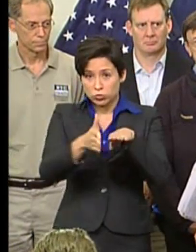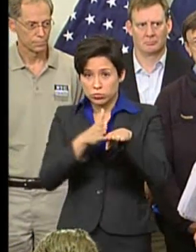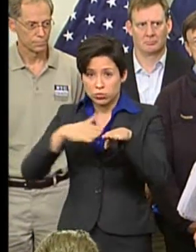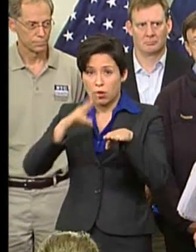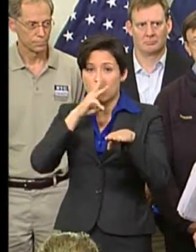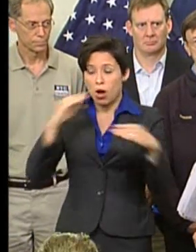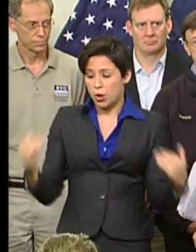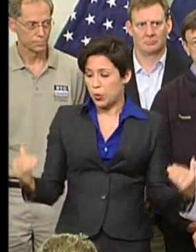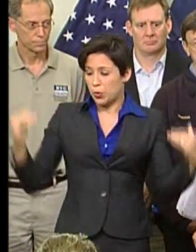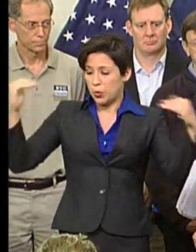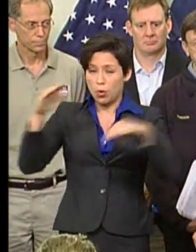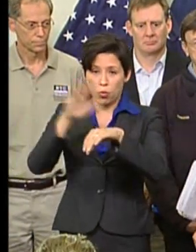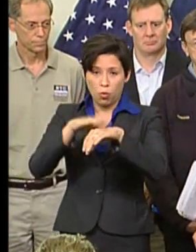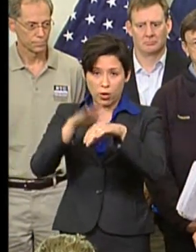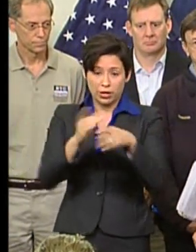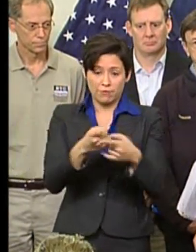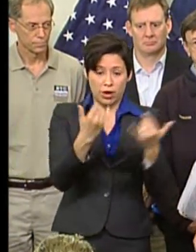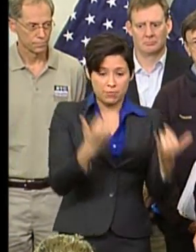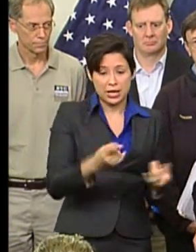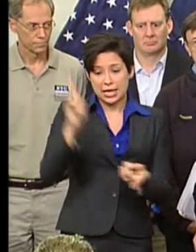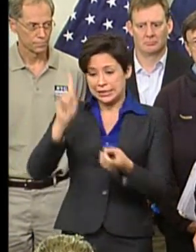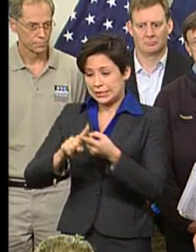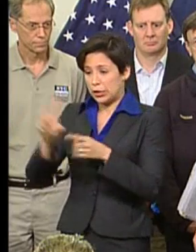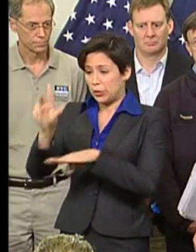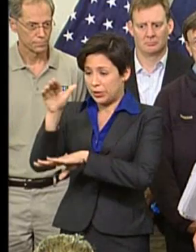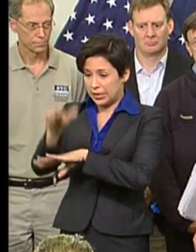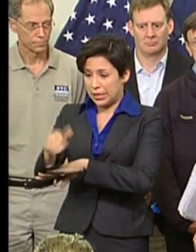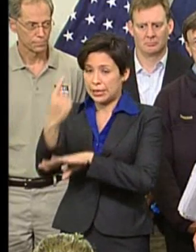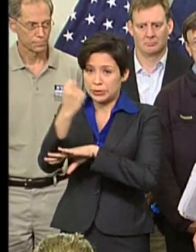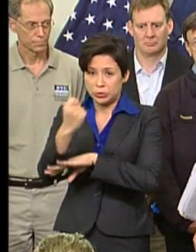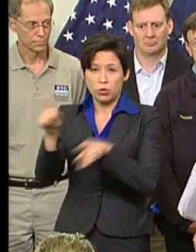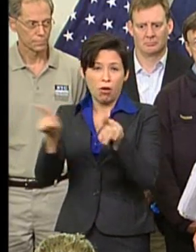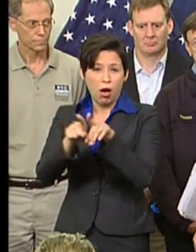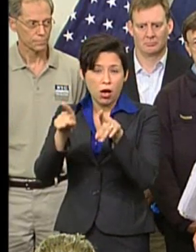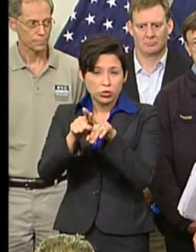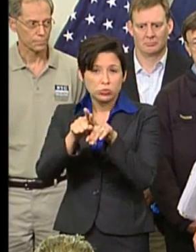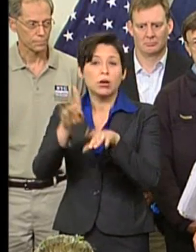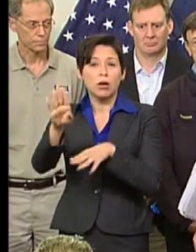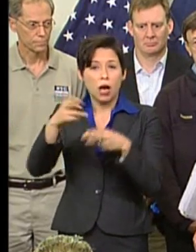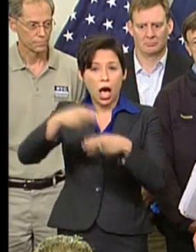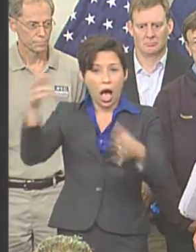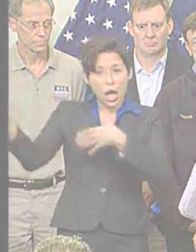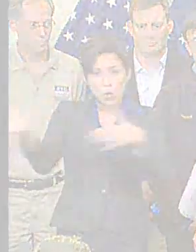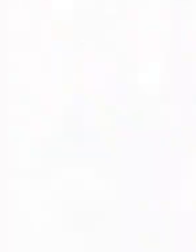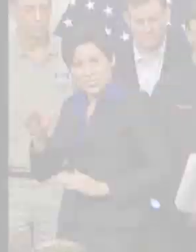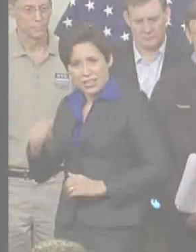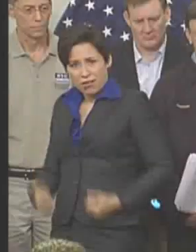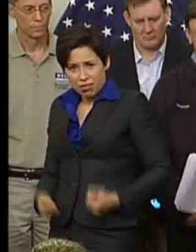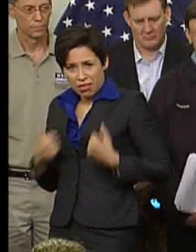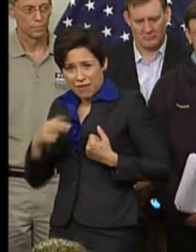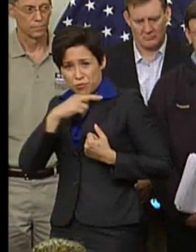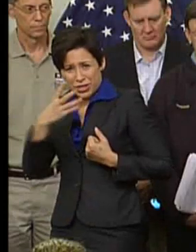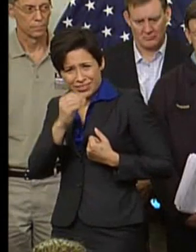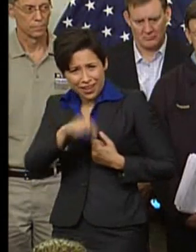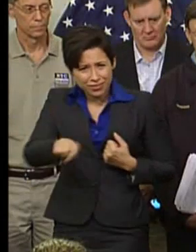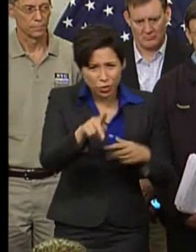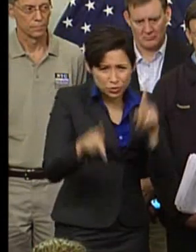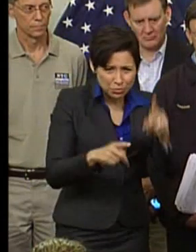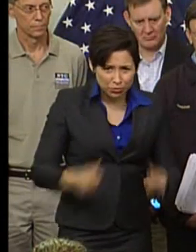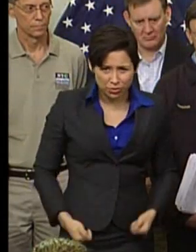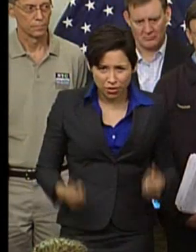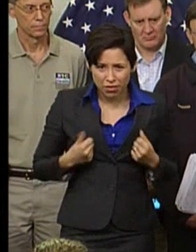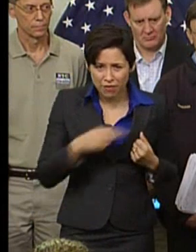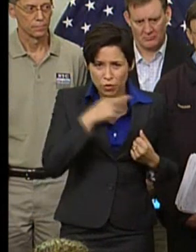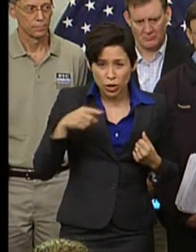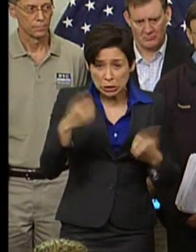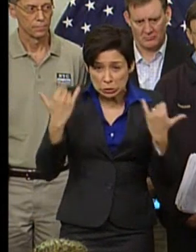from now through 3 p.m. on Tuesday, and a high wind warning through 6 p.m. tomorrow. If you are still in Zone A and